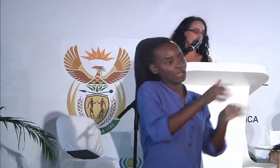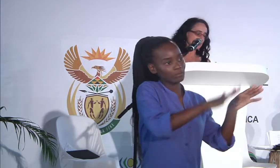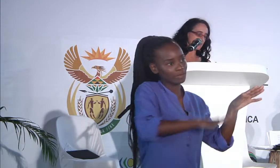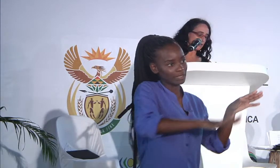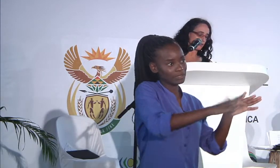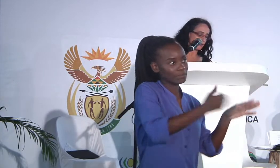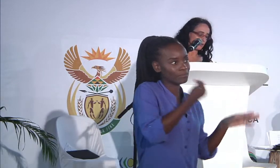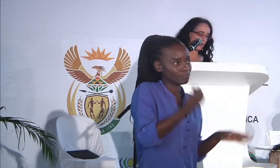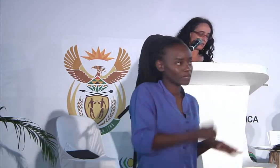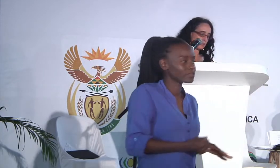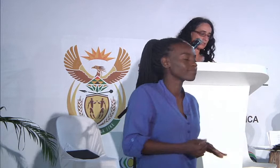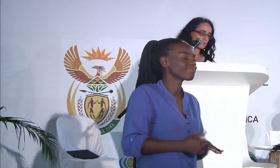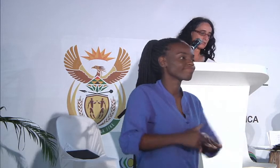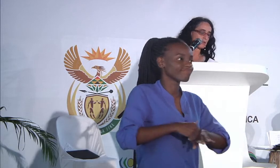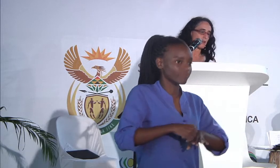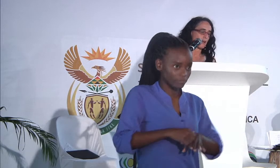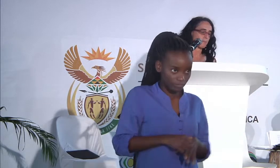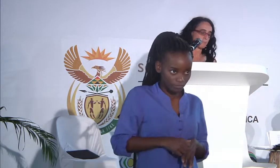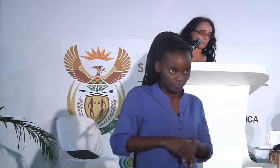and take a look at this